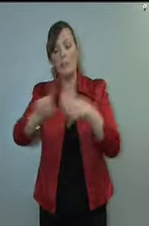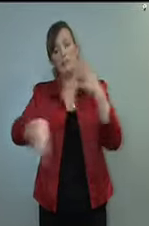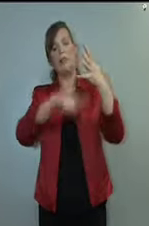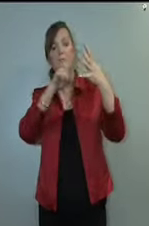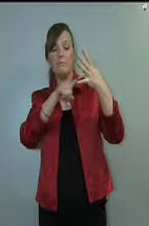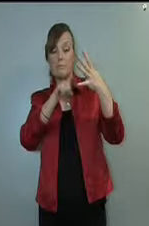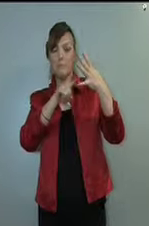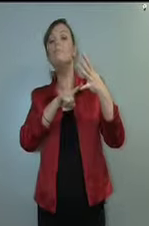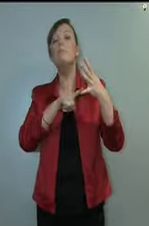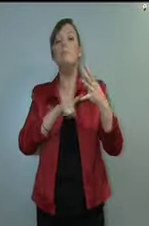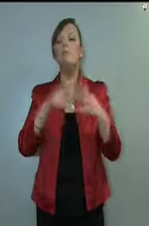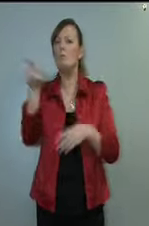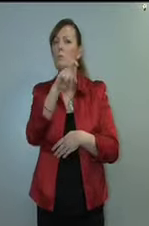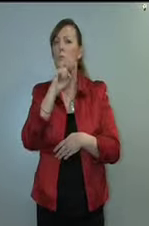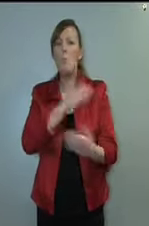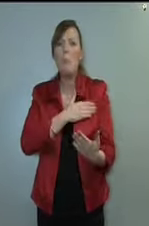developing training programmes,